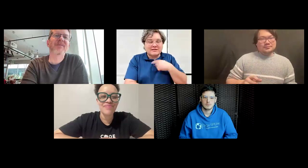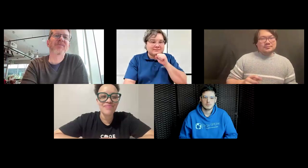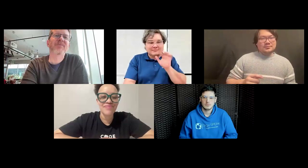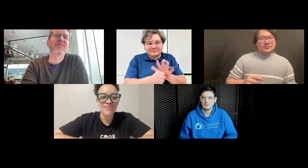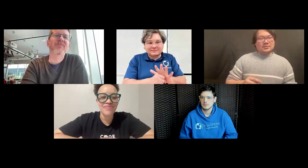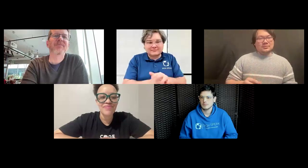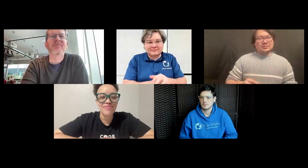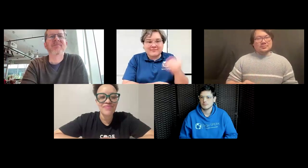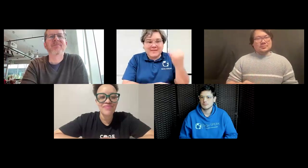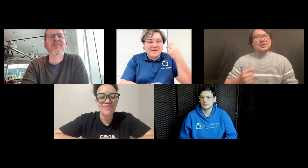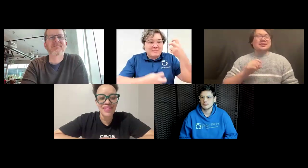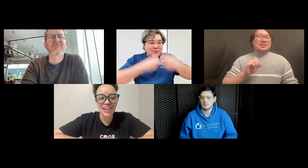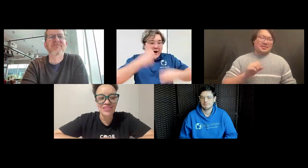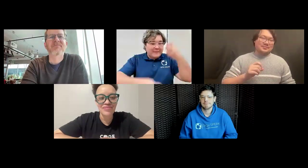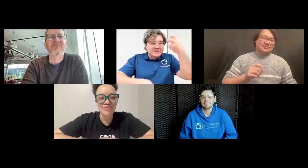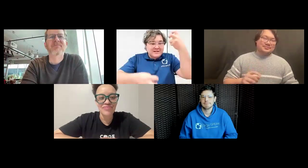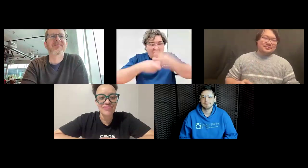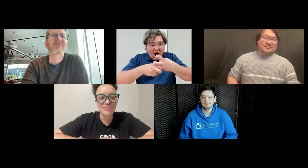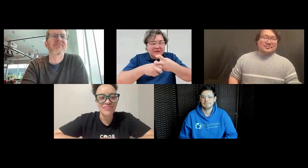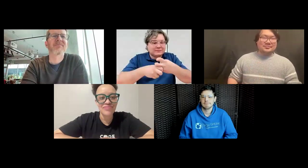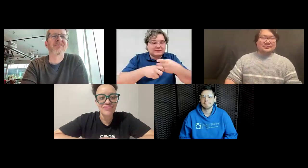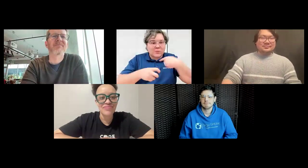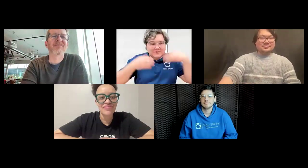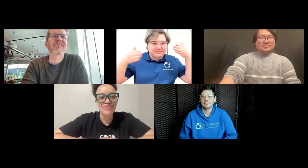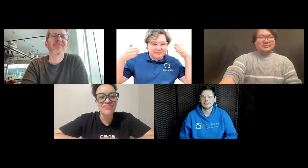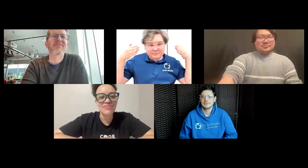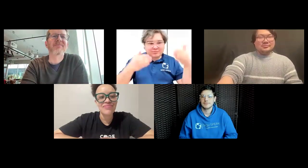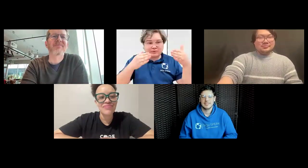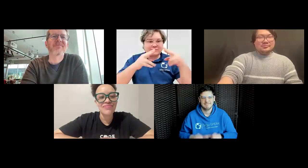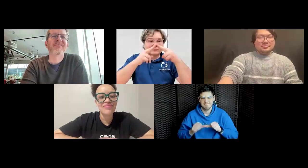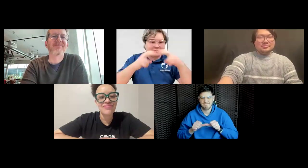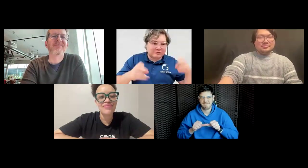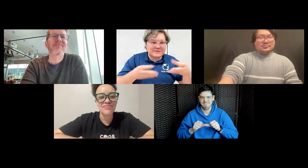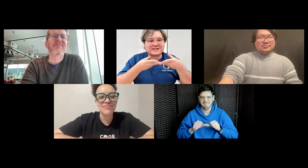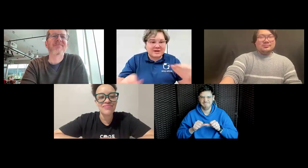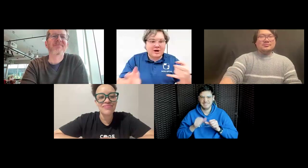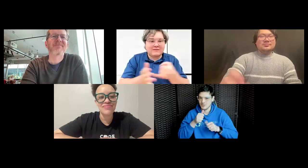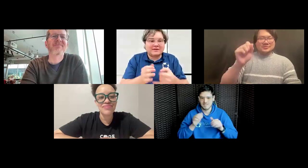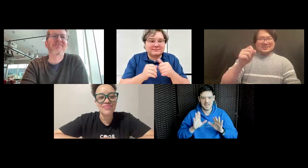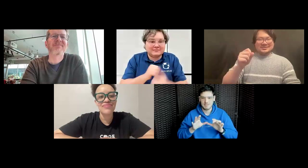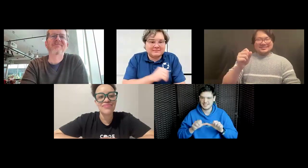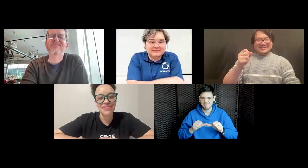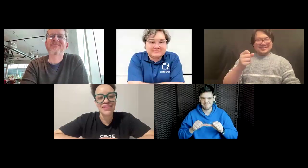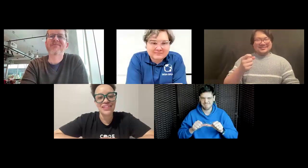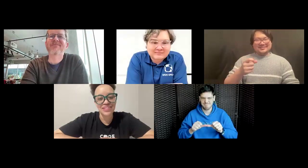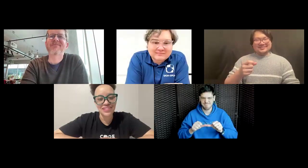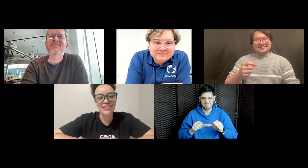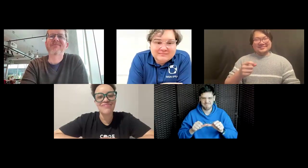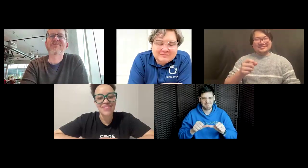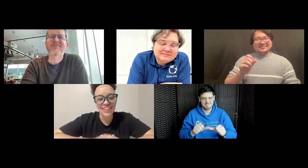and changes. That is our commitment. And so if a problem is hard, we're focused on solving it. We're not afraid of